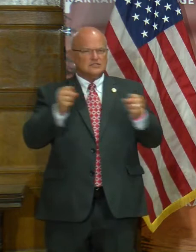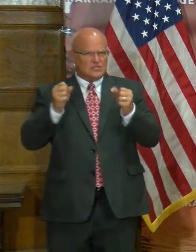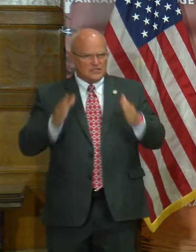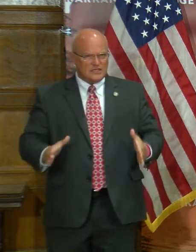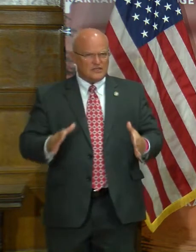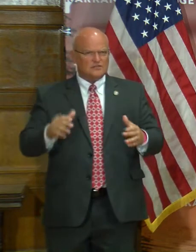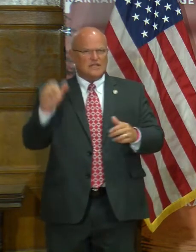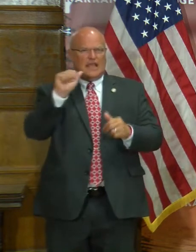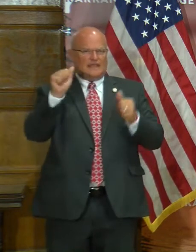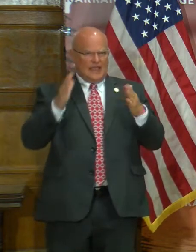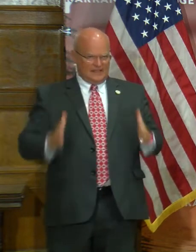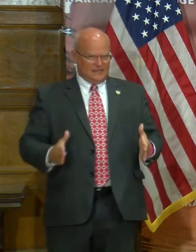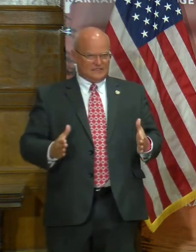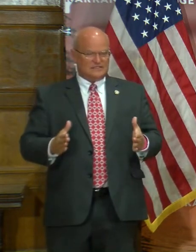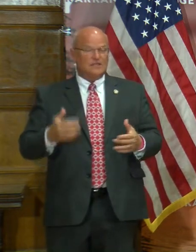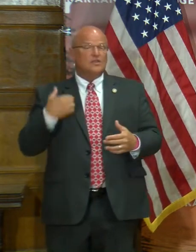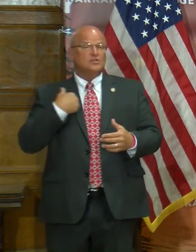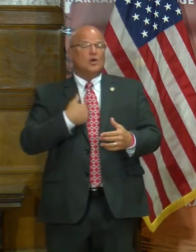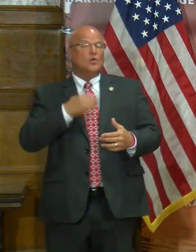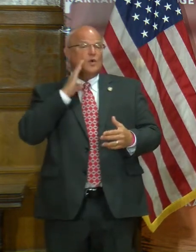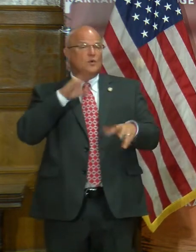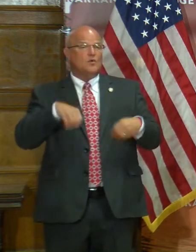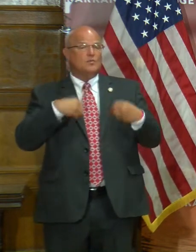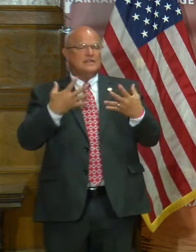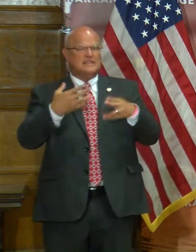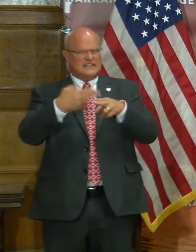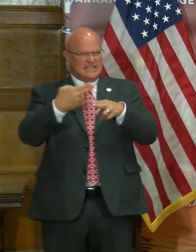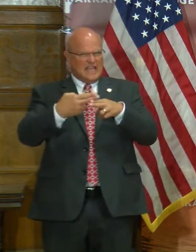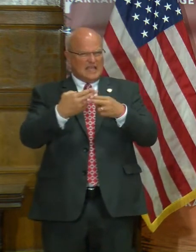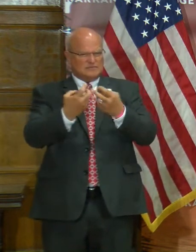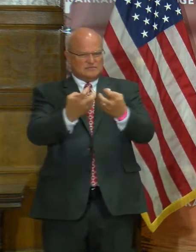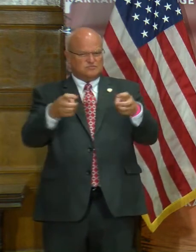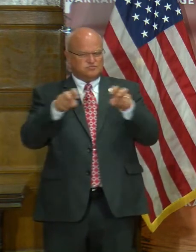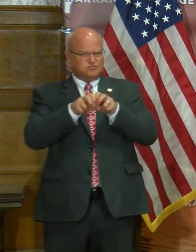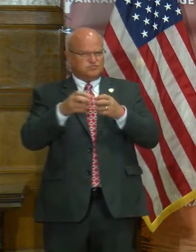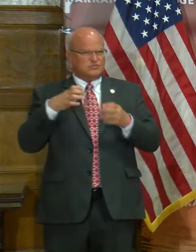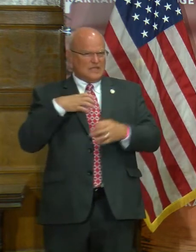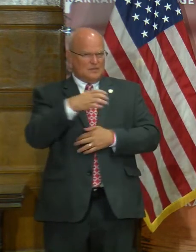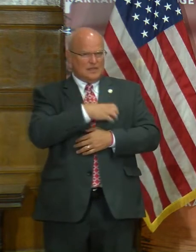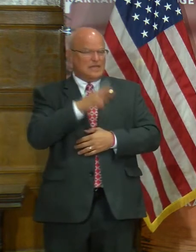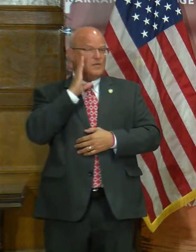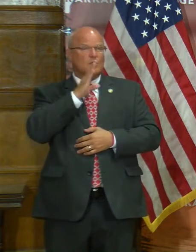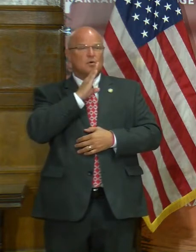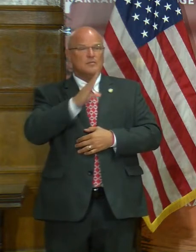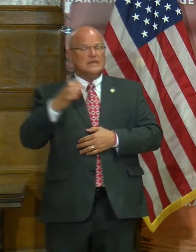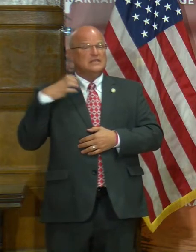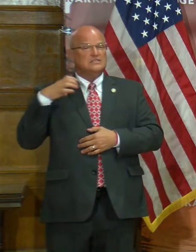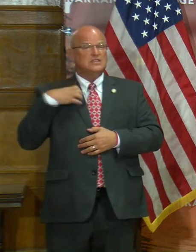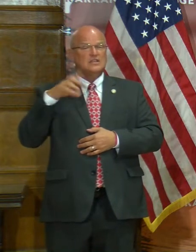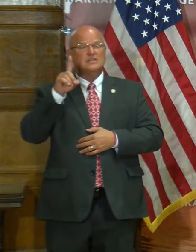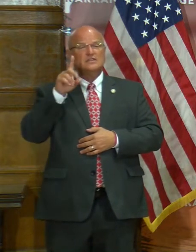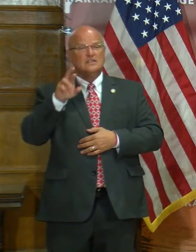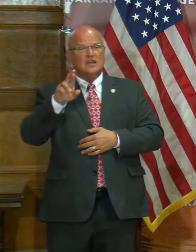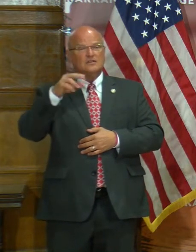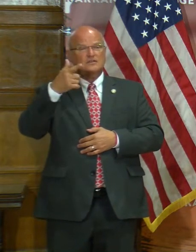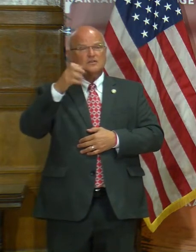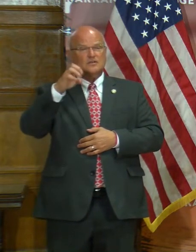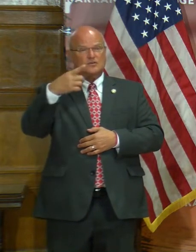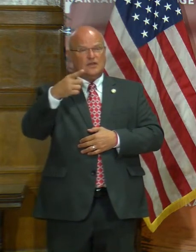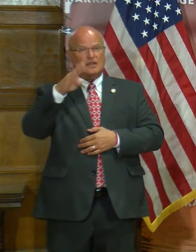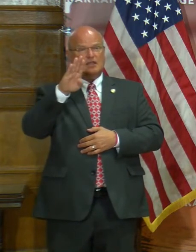be releasing the names of those that will be serving on this committee. It's going to be chaired by Dr. Greg